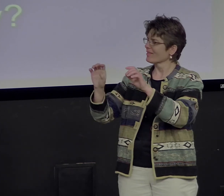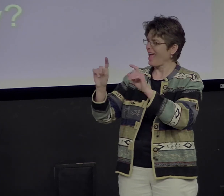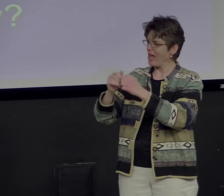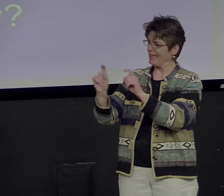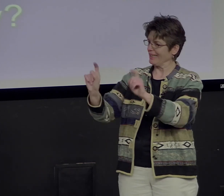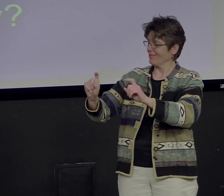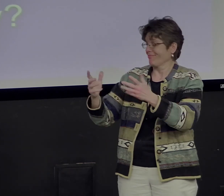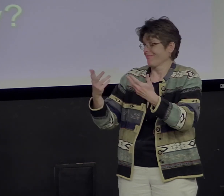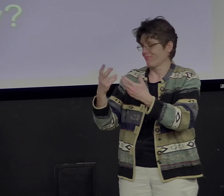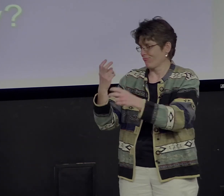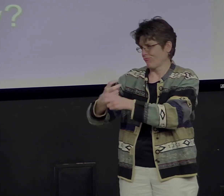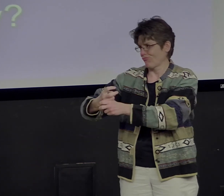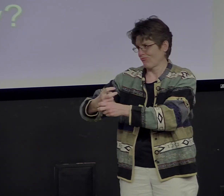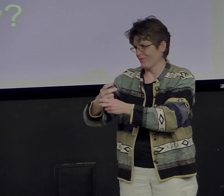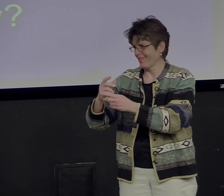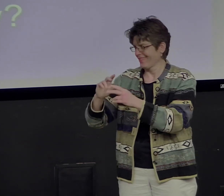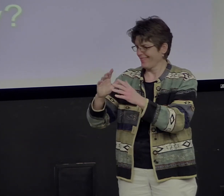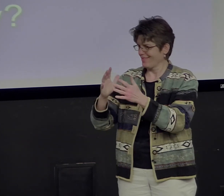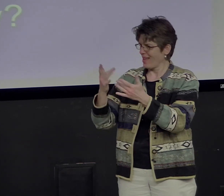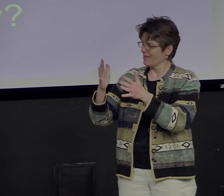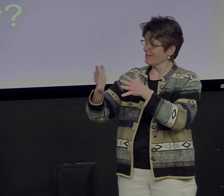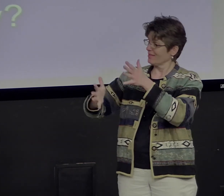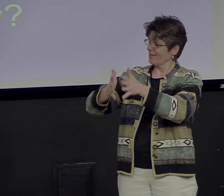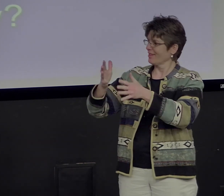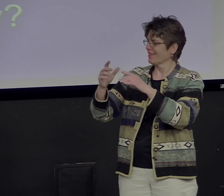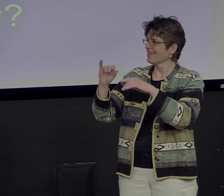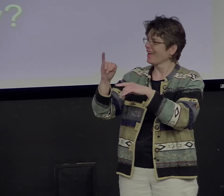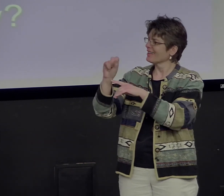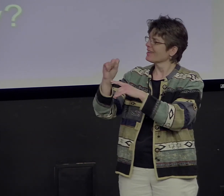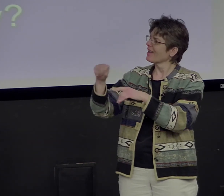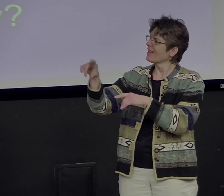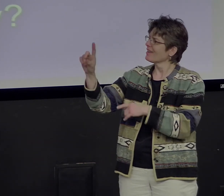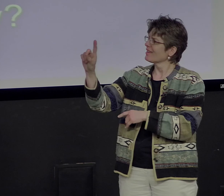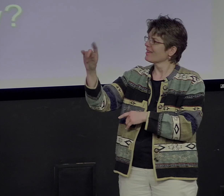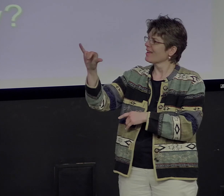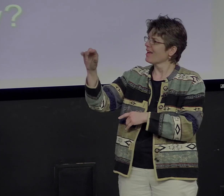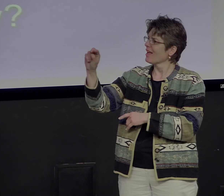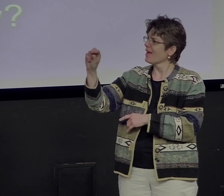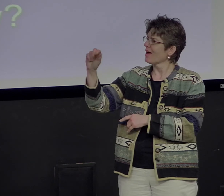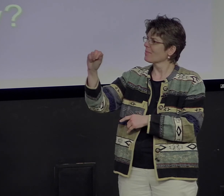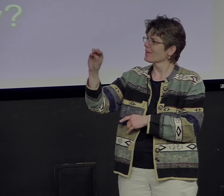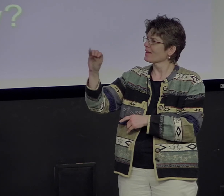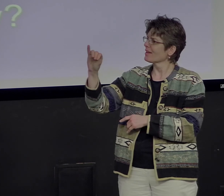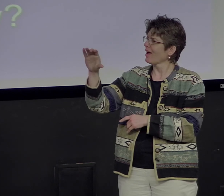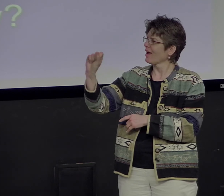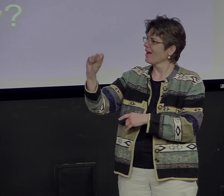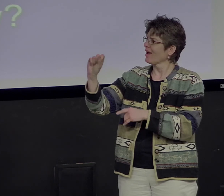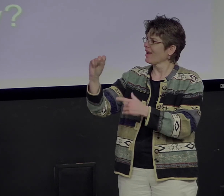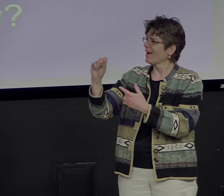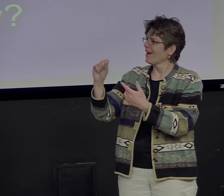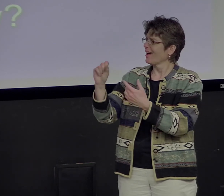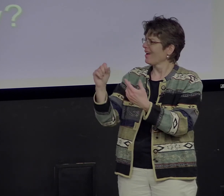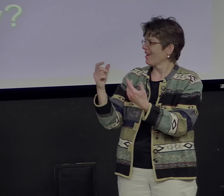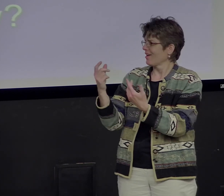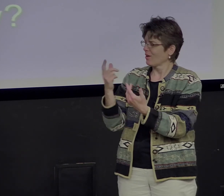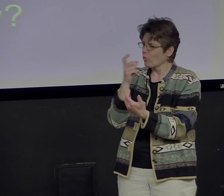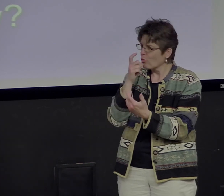Trying to come at this from a different point of view, and this may be hard to answer, but so there are dynamics